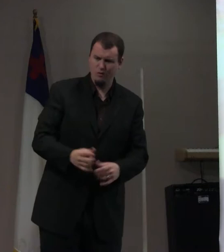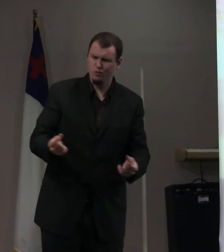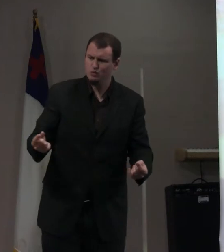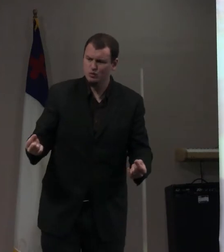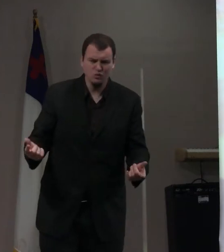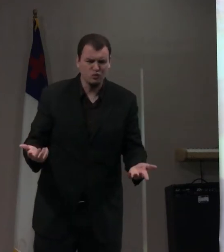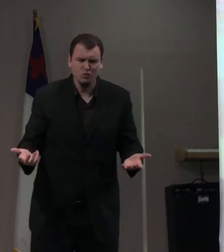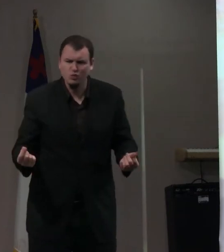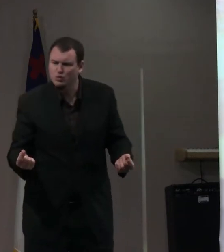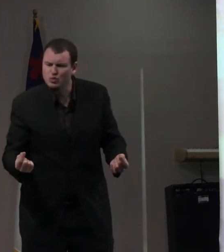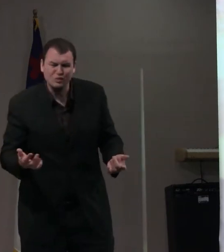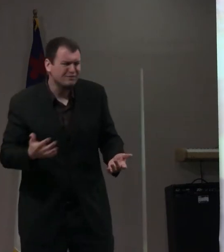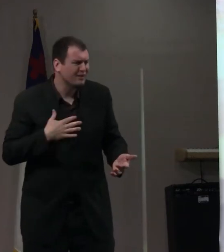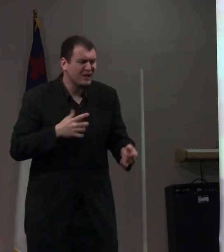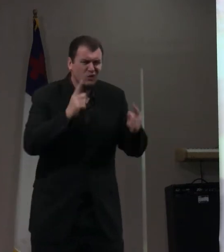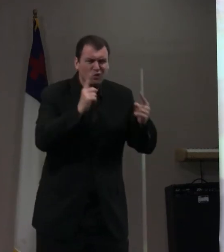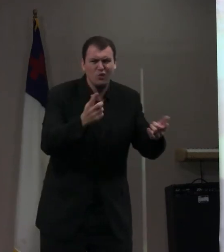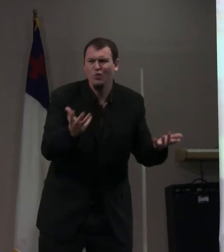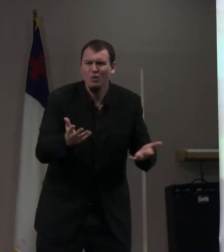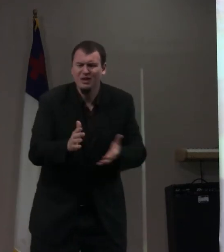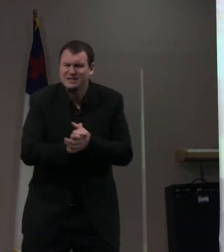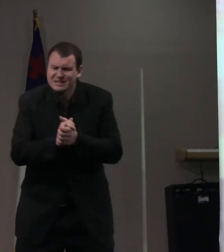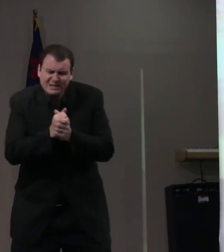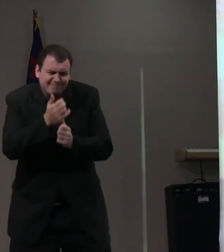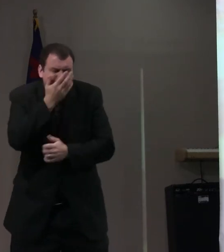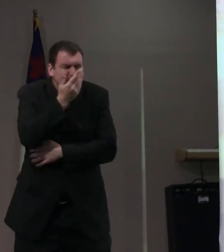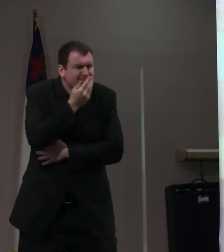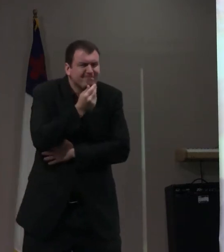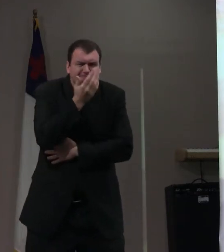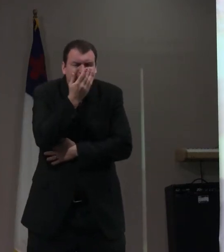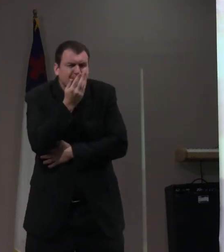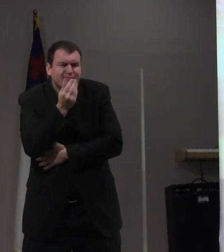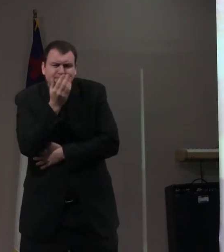Not here on earth. What do we do? What's our goal here on earth?